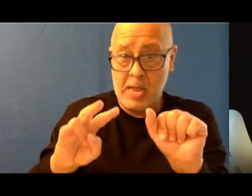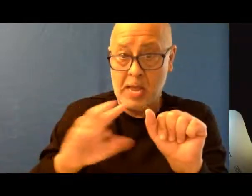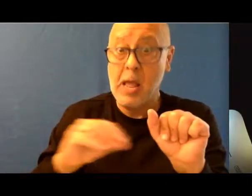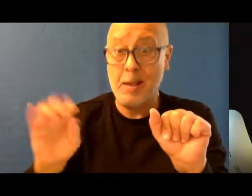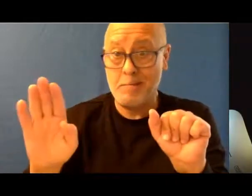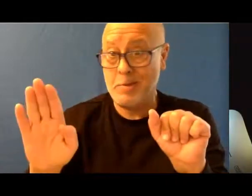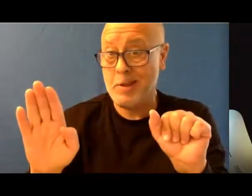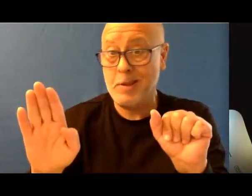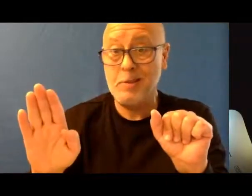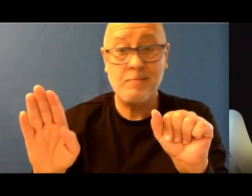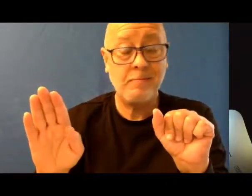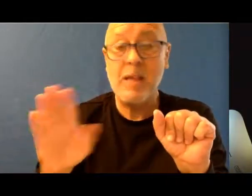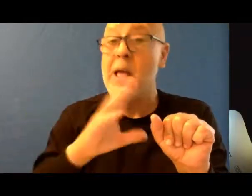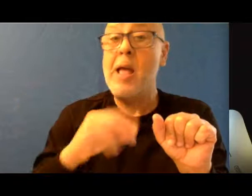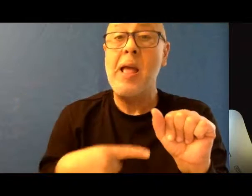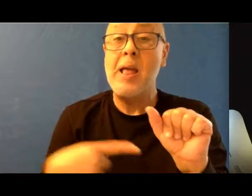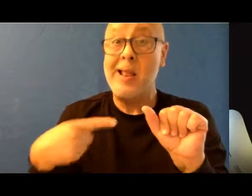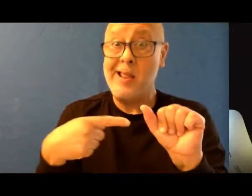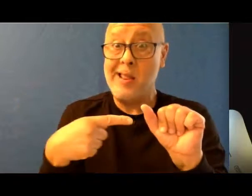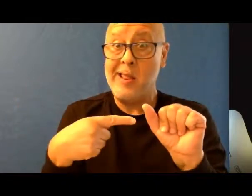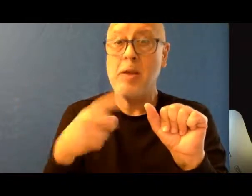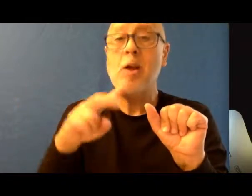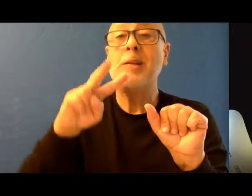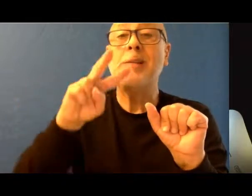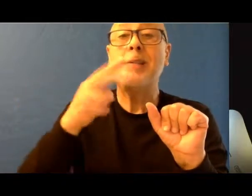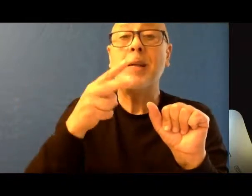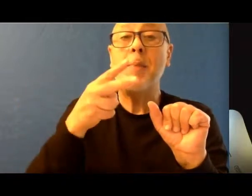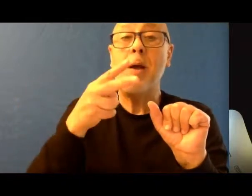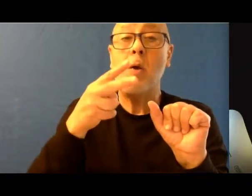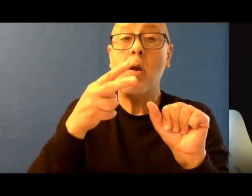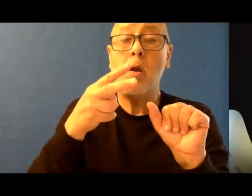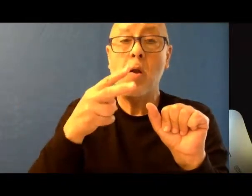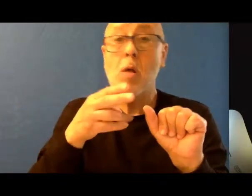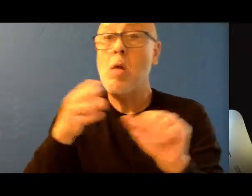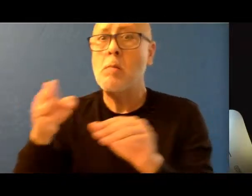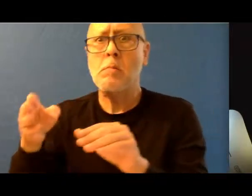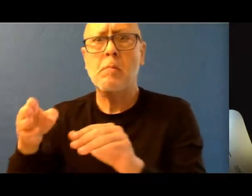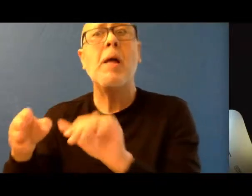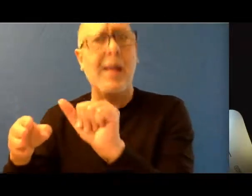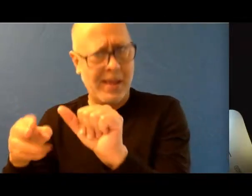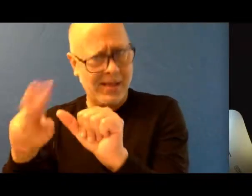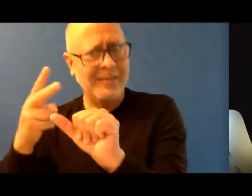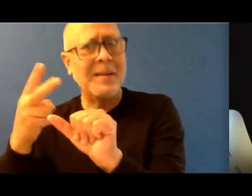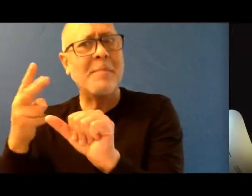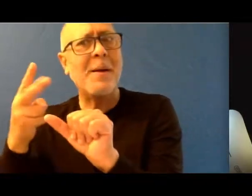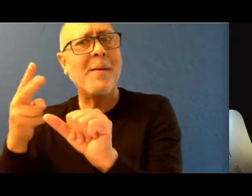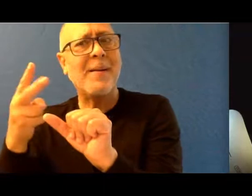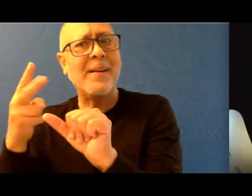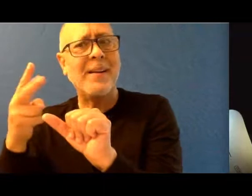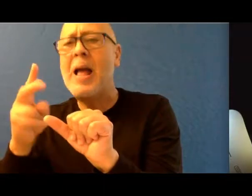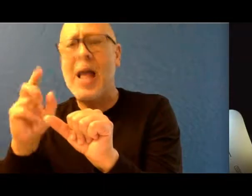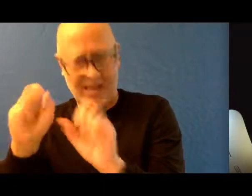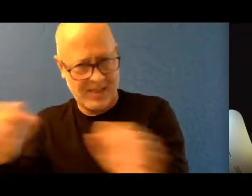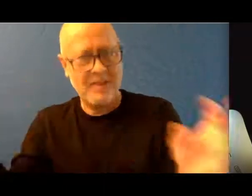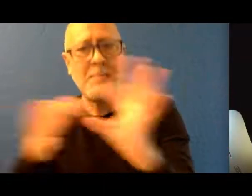b, and a is to the second power. Over here, a is to the second power. So I can combine those